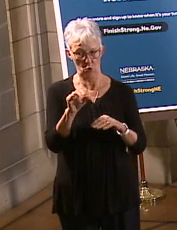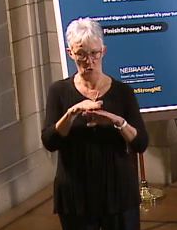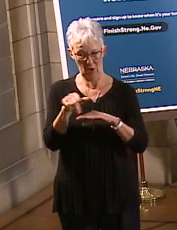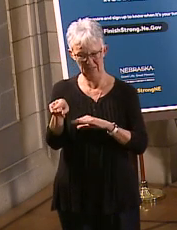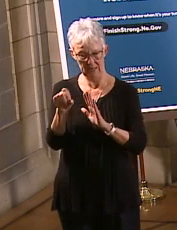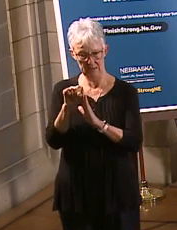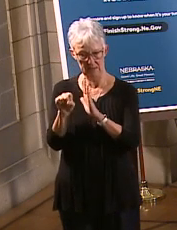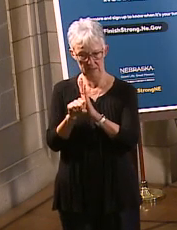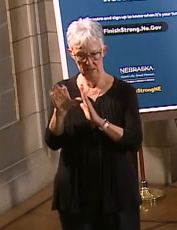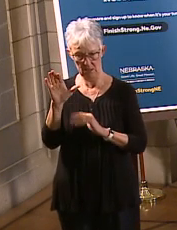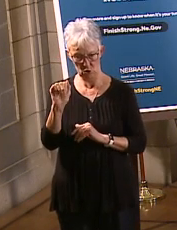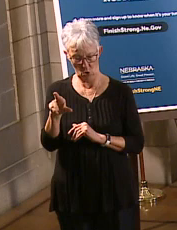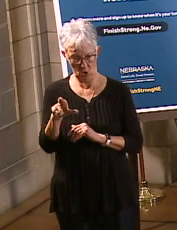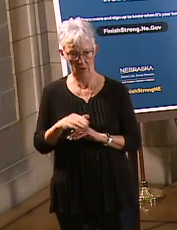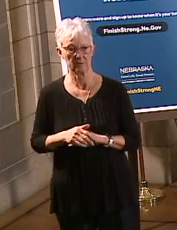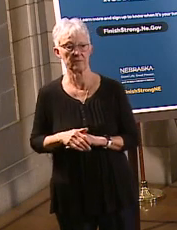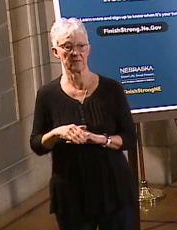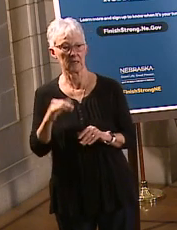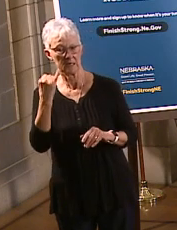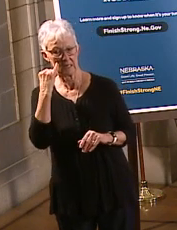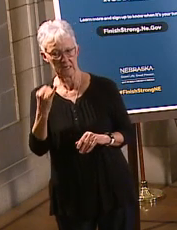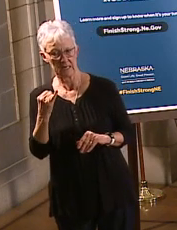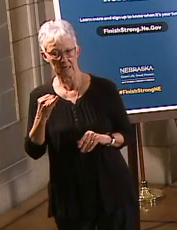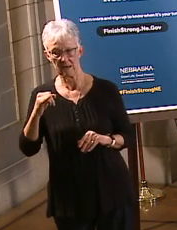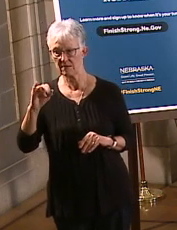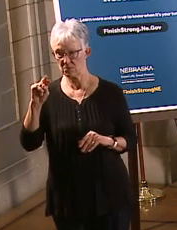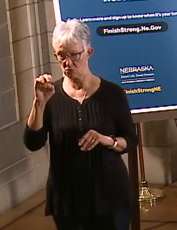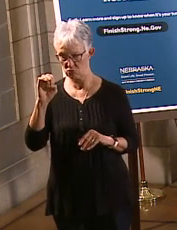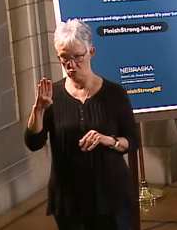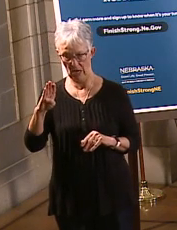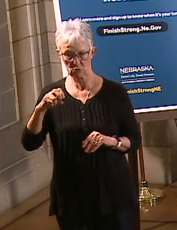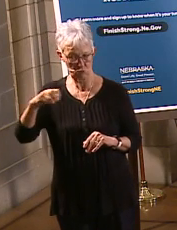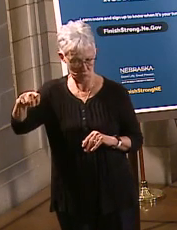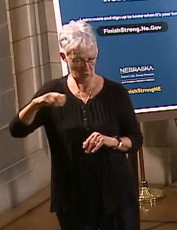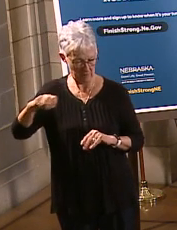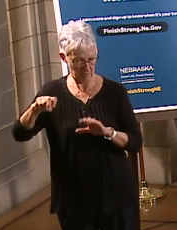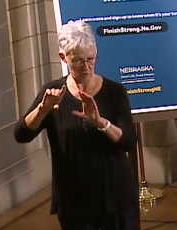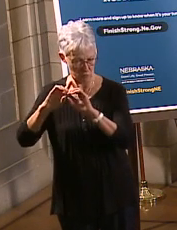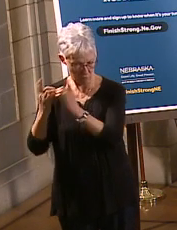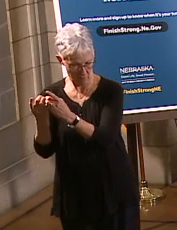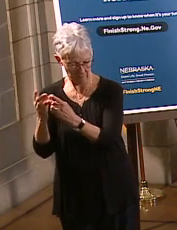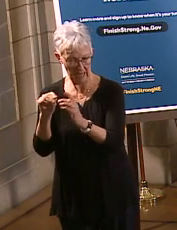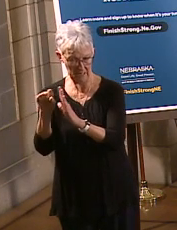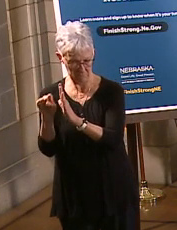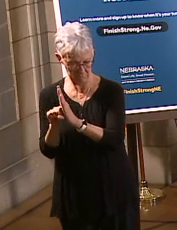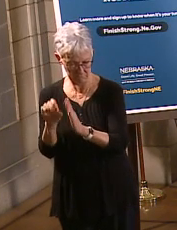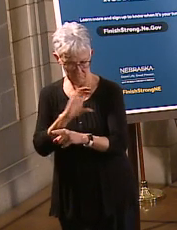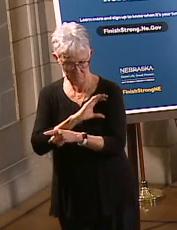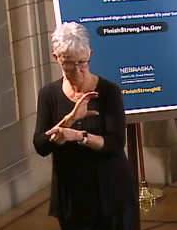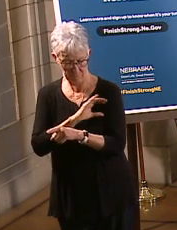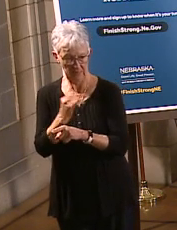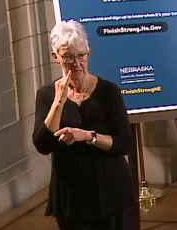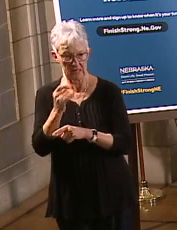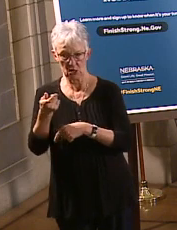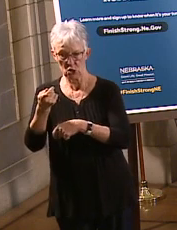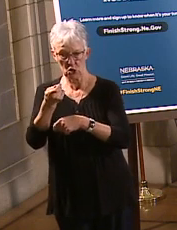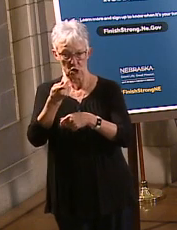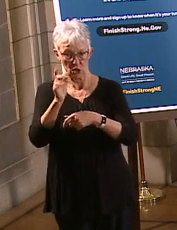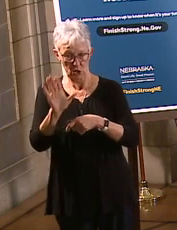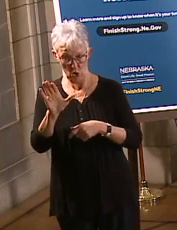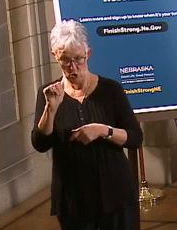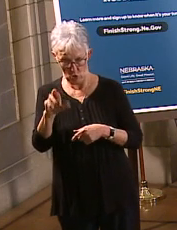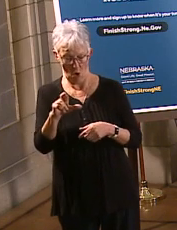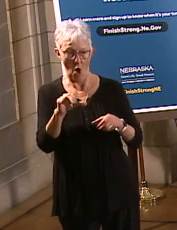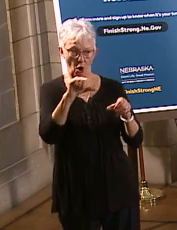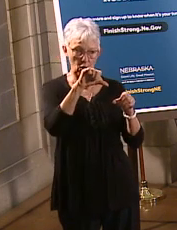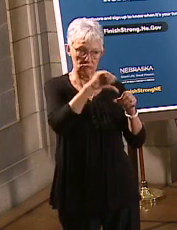in a hypothetical scenario, the Nebraska Transportation Services Bureau and the State Patrol, if they change from E15 to